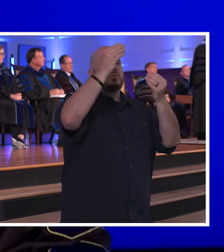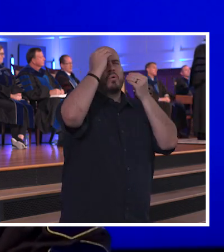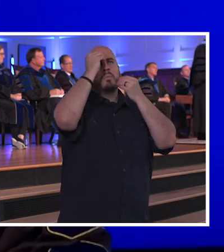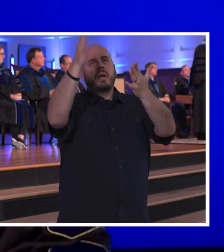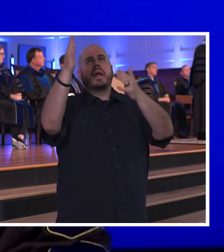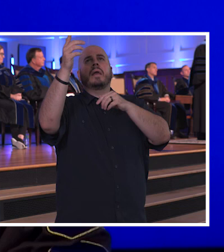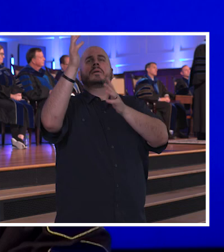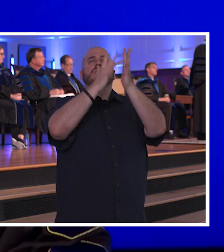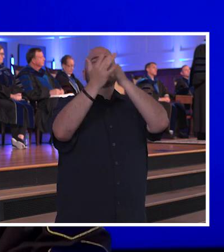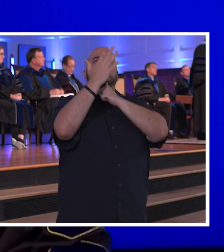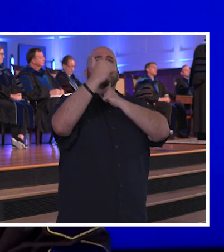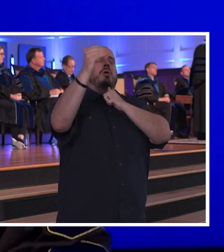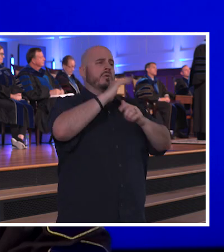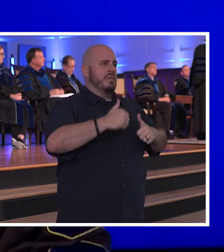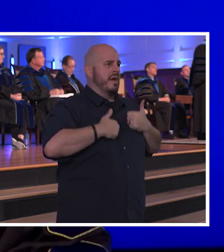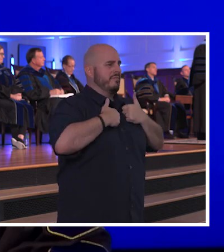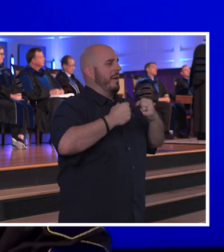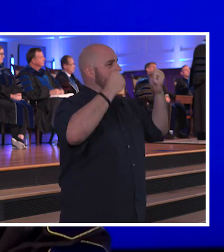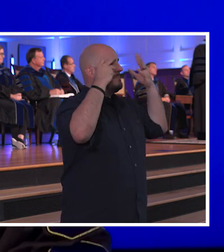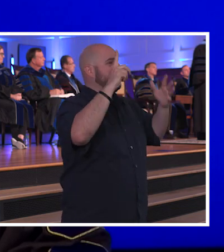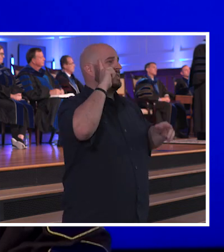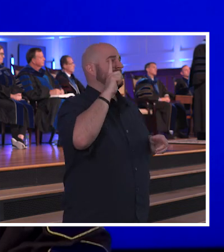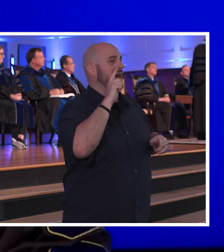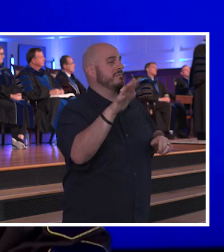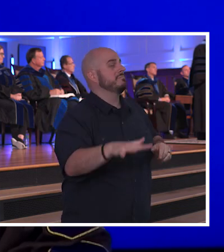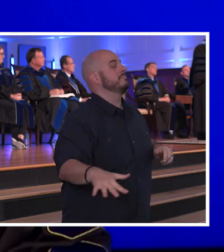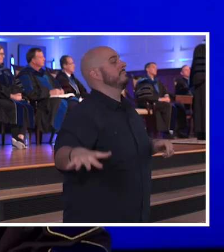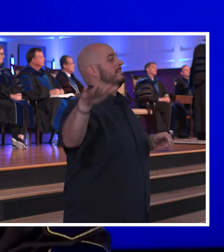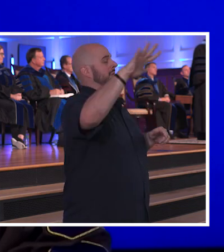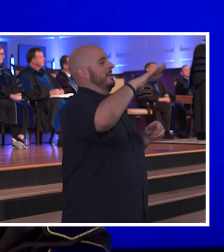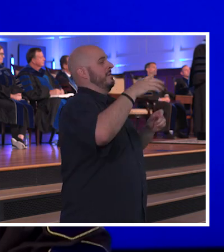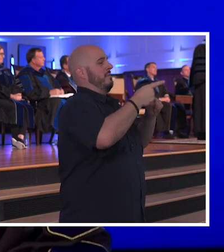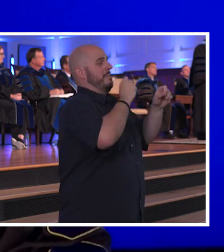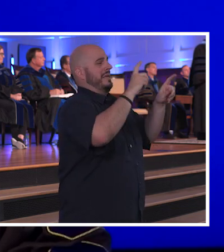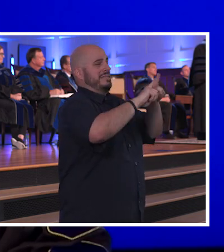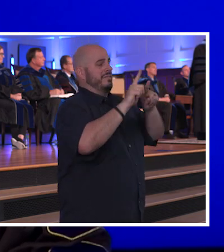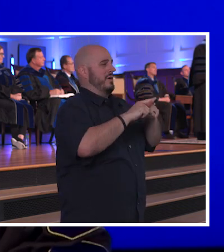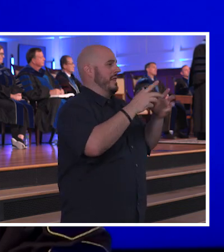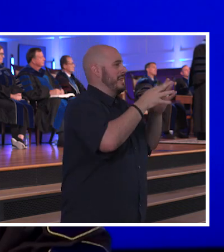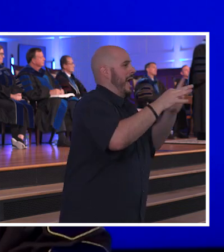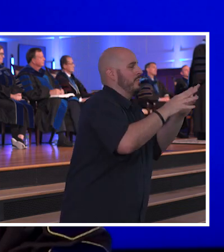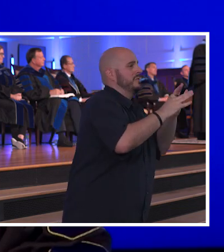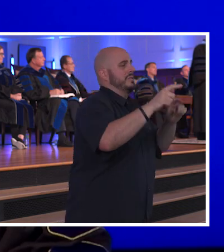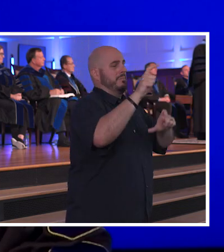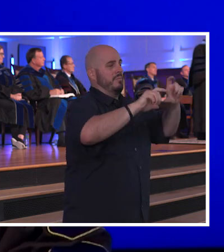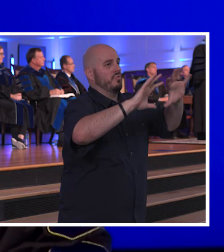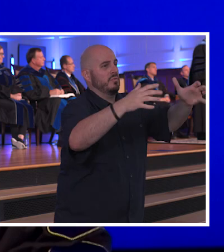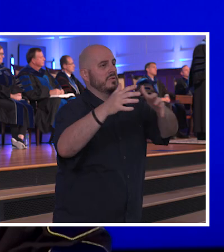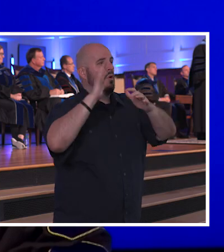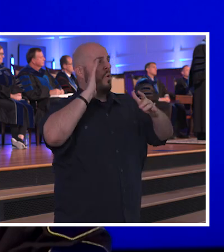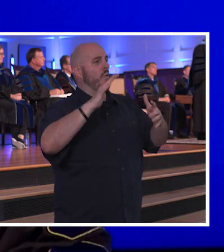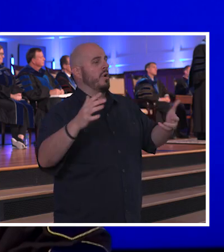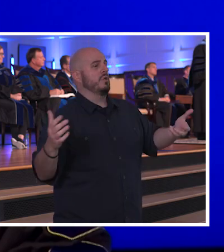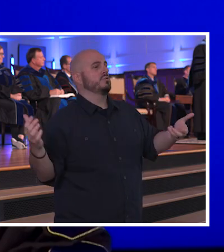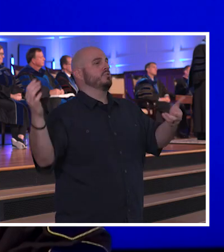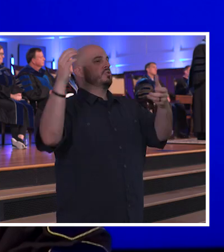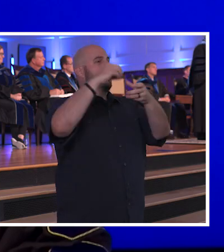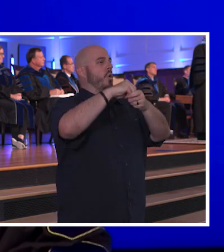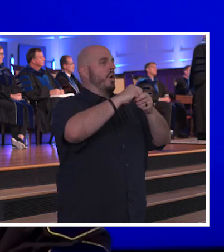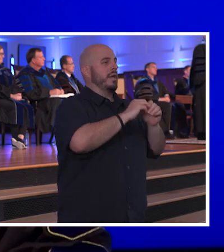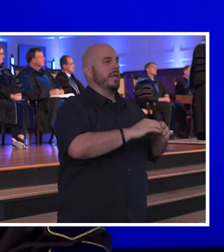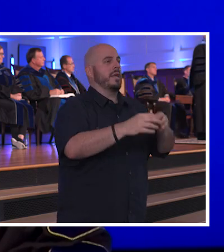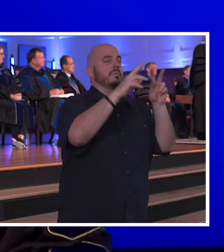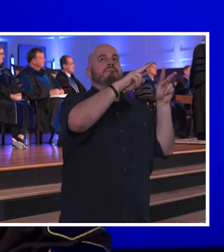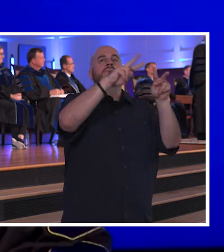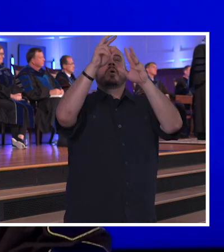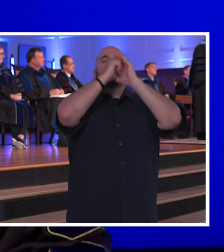deaf people from all tribes, peoples, and languages will one day join in worship before the throne. So